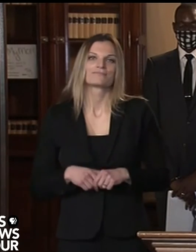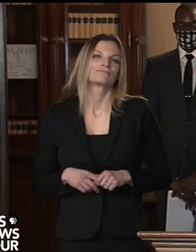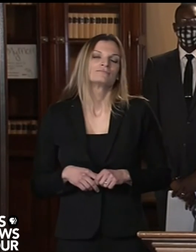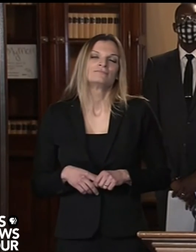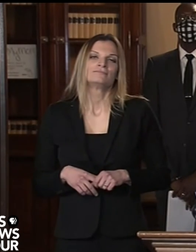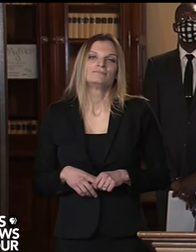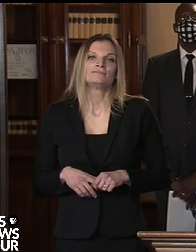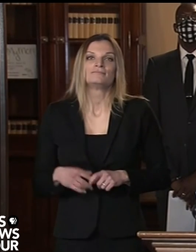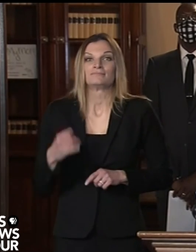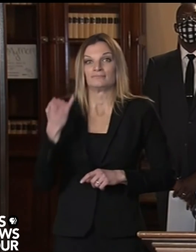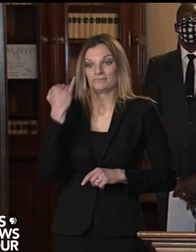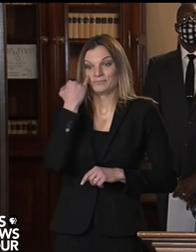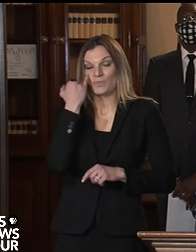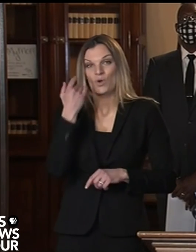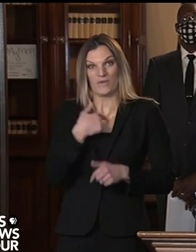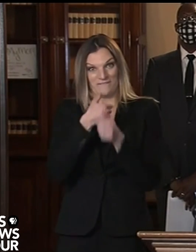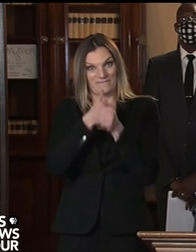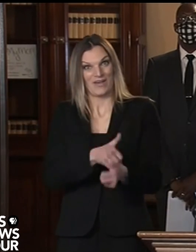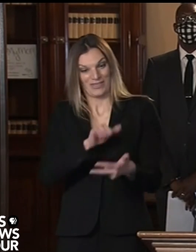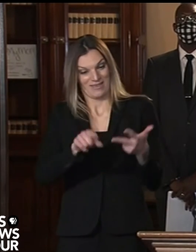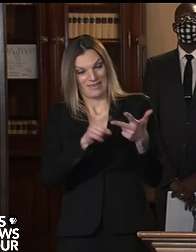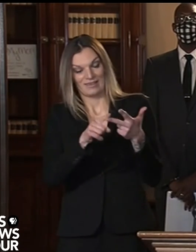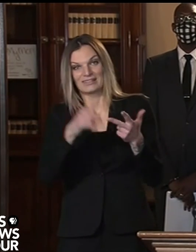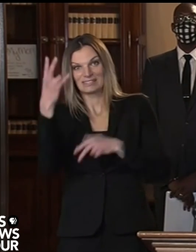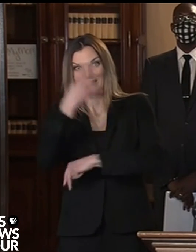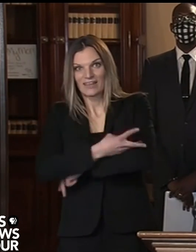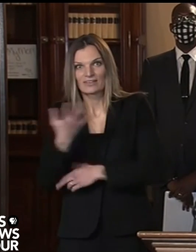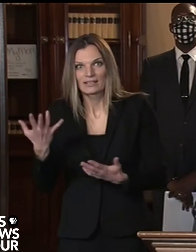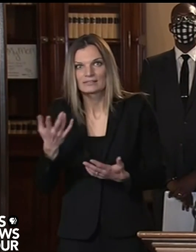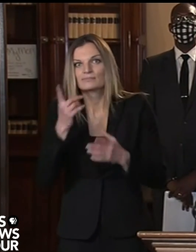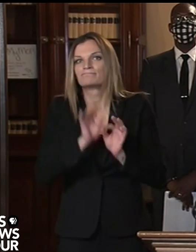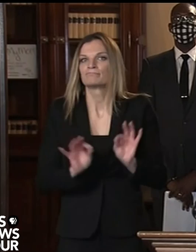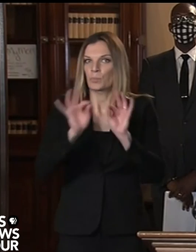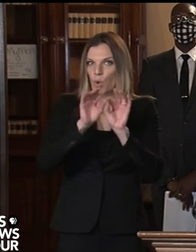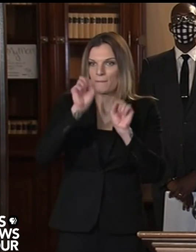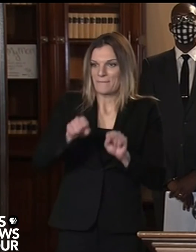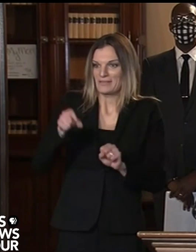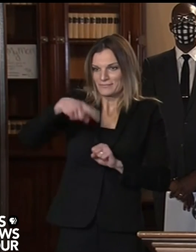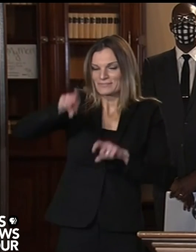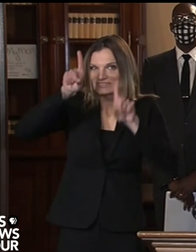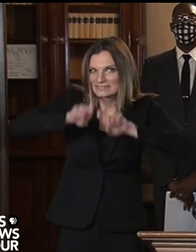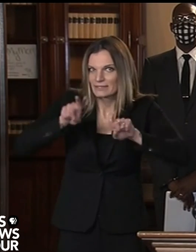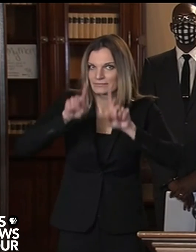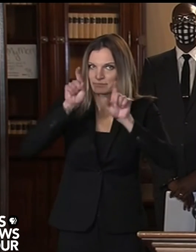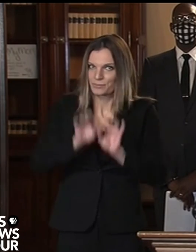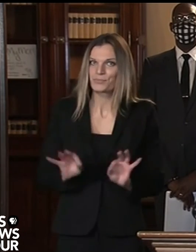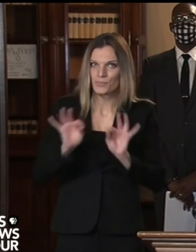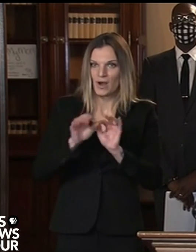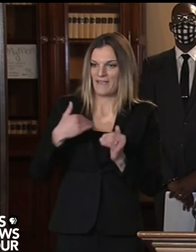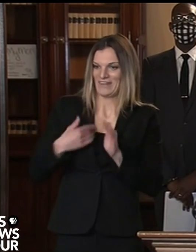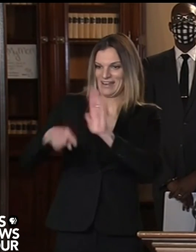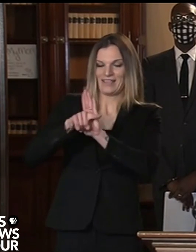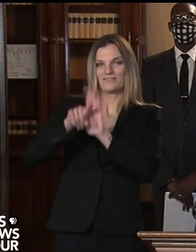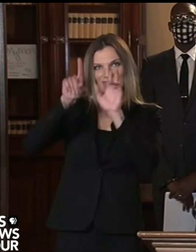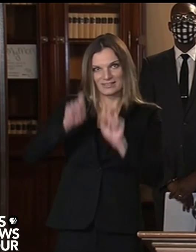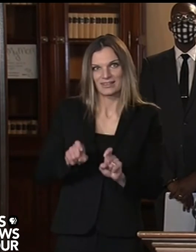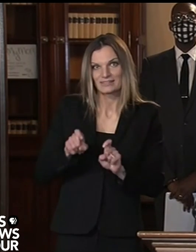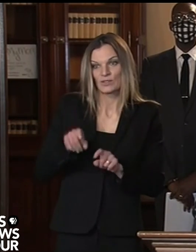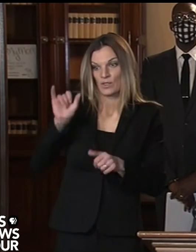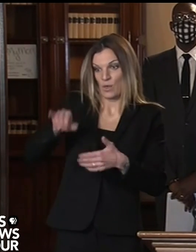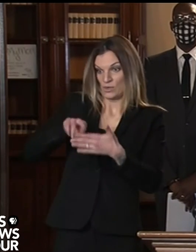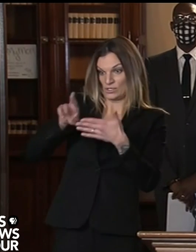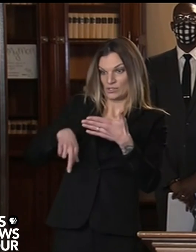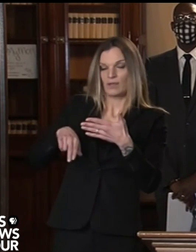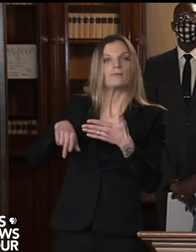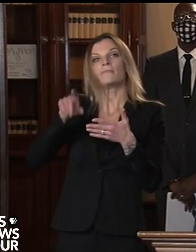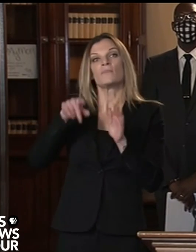sure, if that strategy is implemented, people can get access to tests in an appropriate manner, and those negative test results are